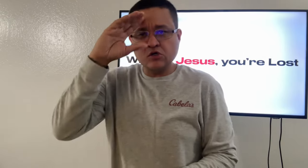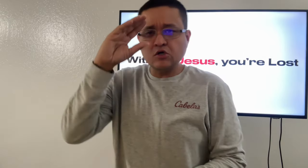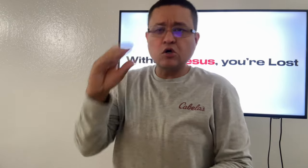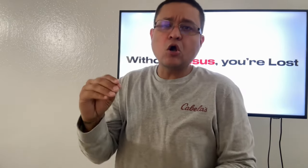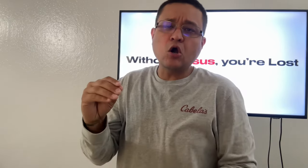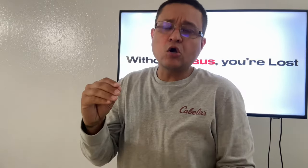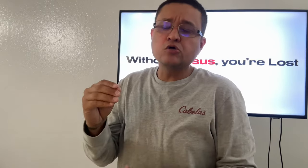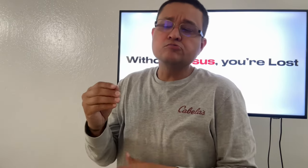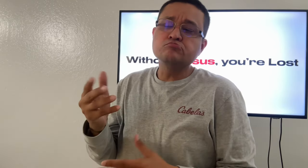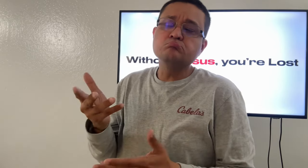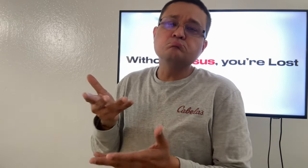life, I'm lost.